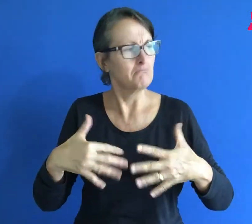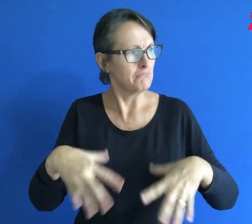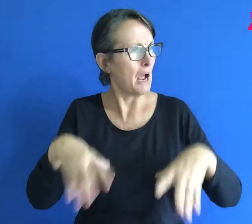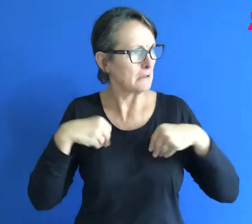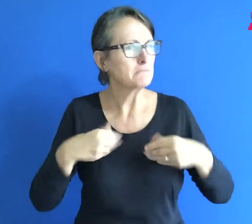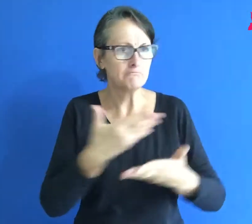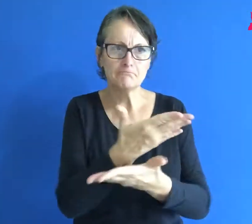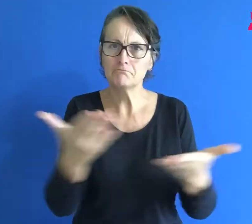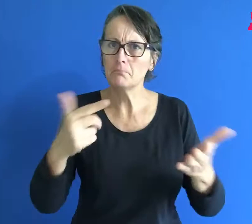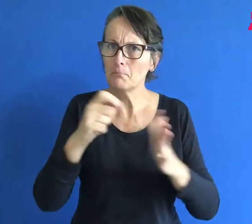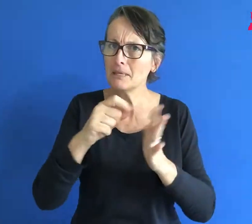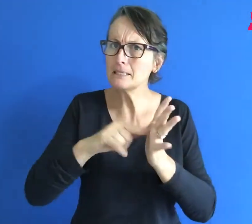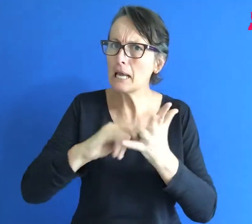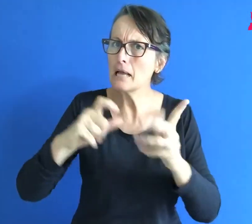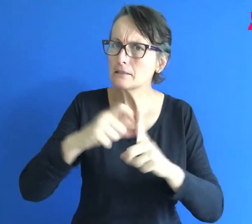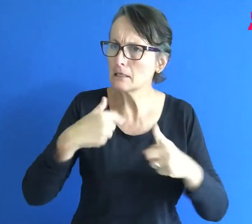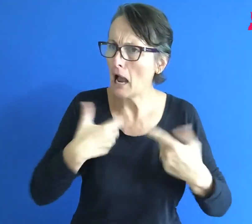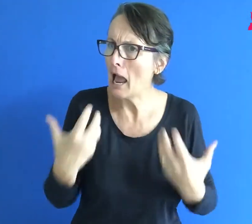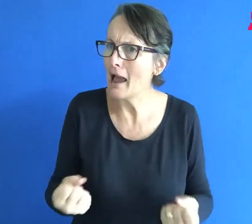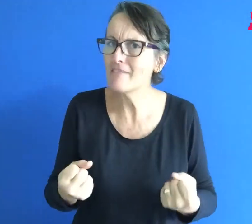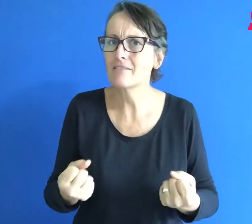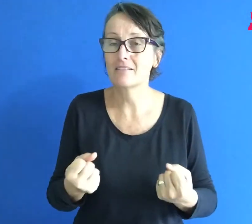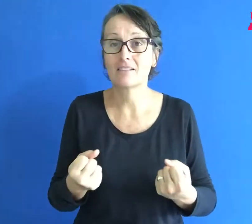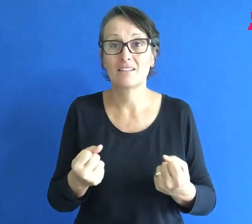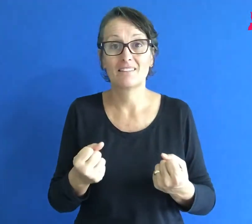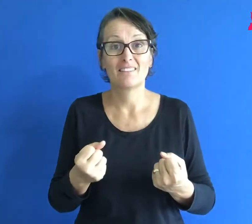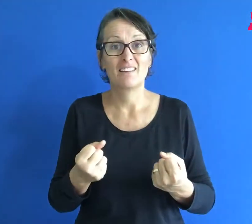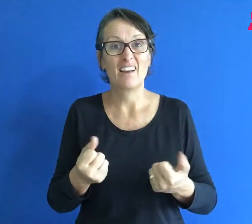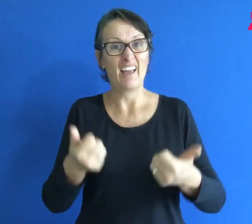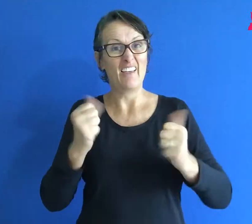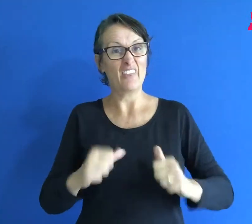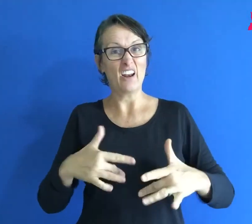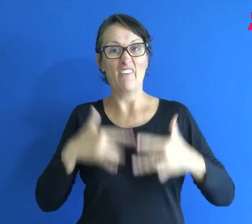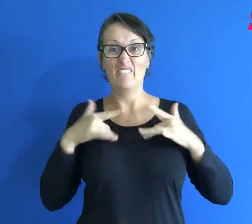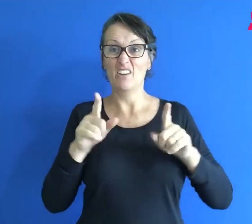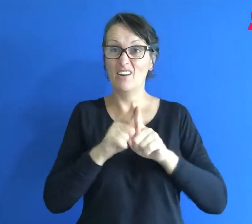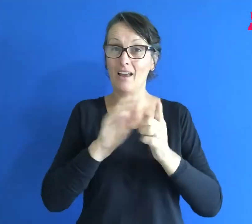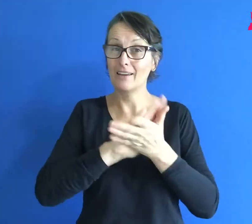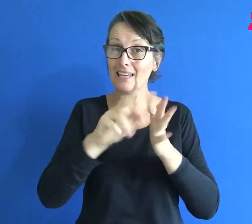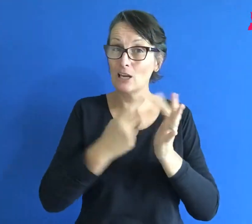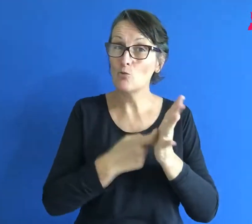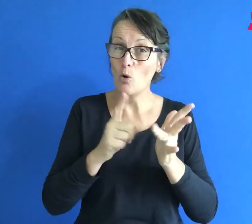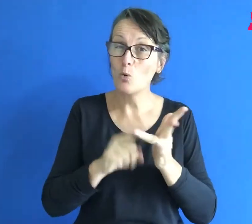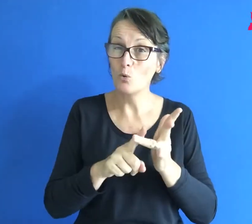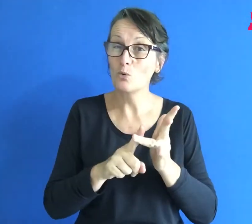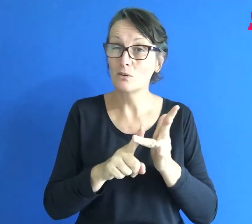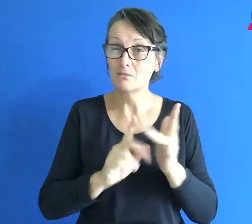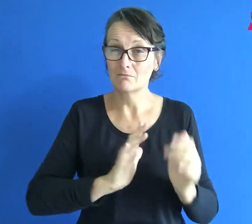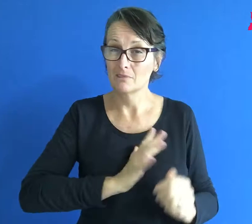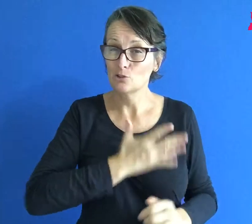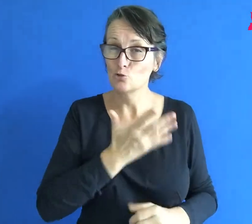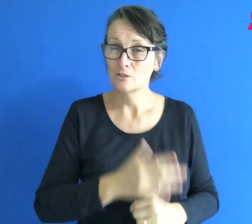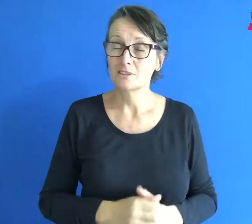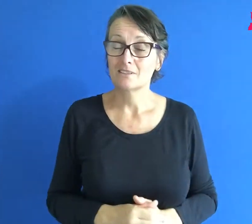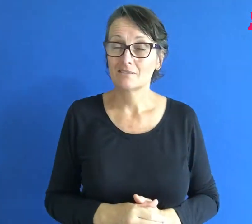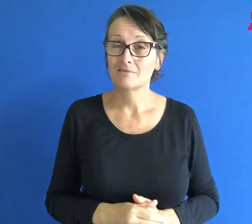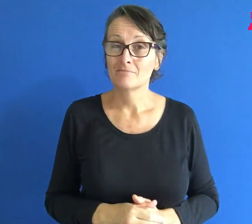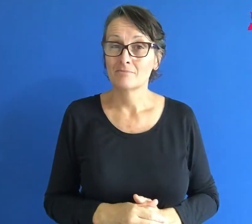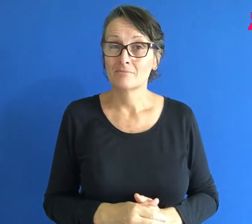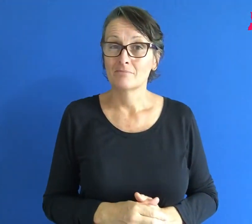the whole hero mythology of the wounded soldier. And I think the period from when that was diagnosed and applied to me, I would happily talk to